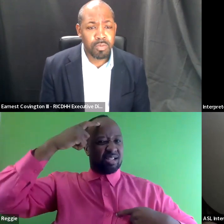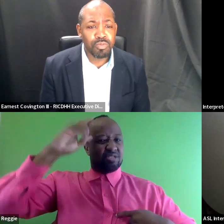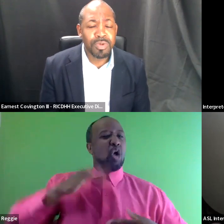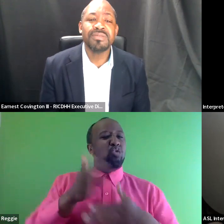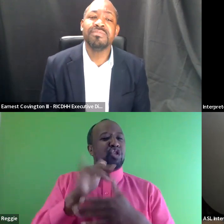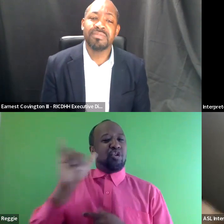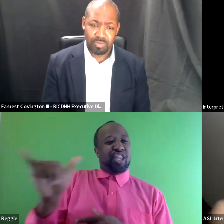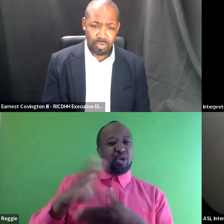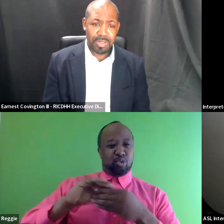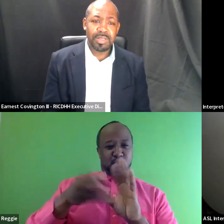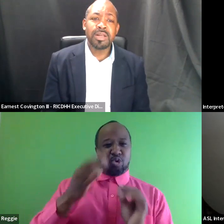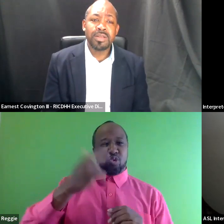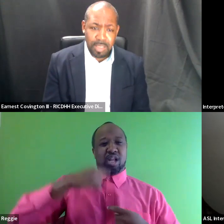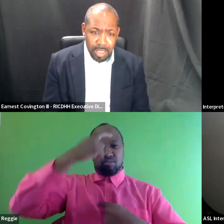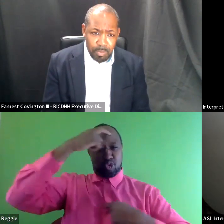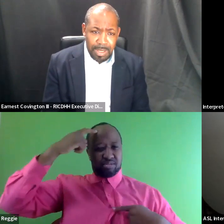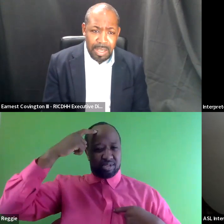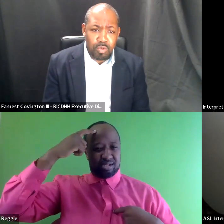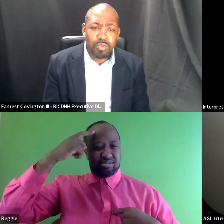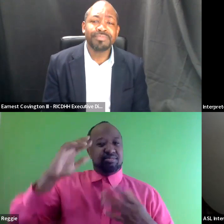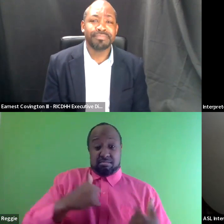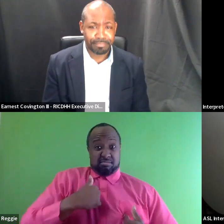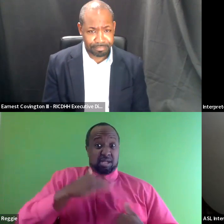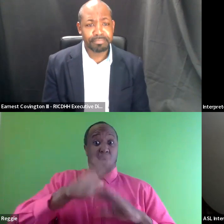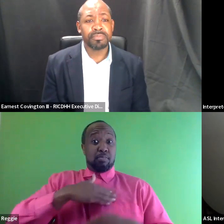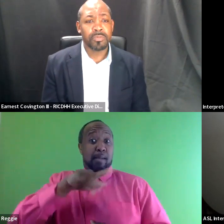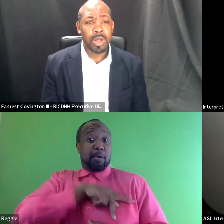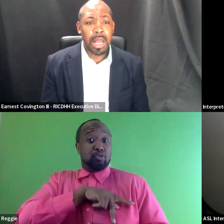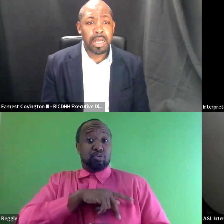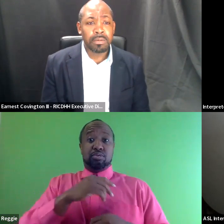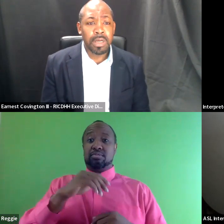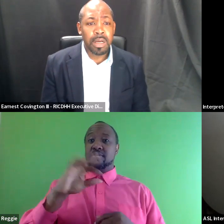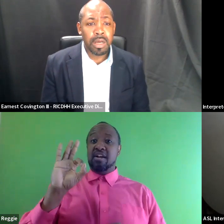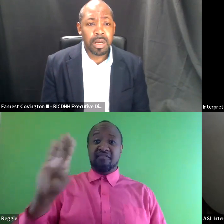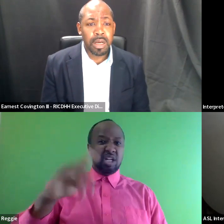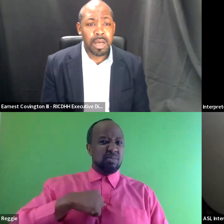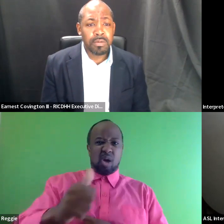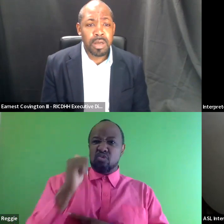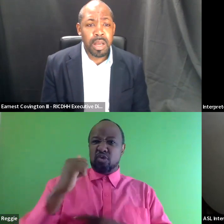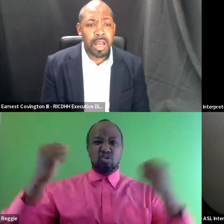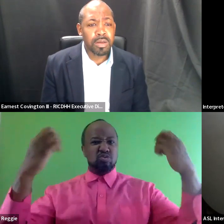I have to be careful of trauma and be careful what's said on Facebook